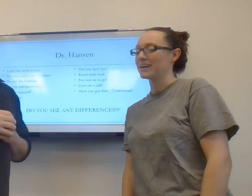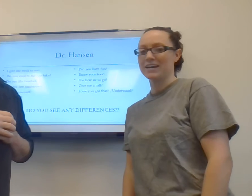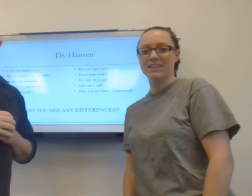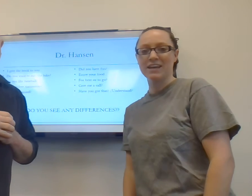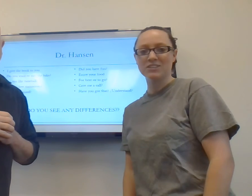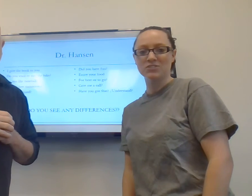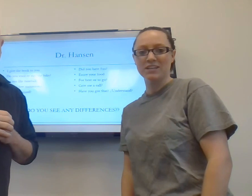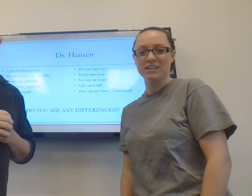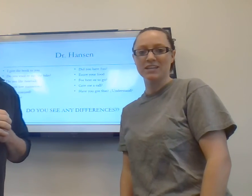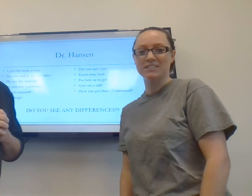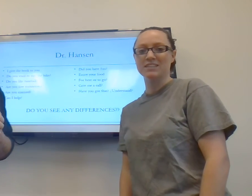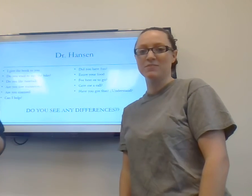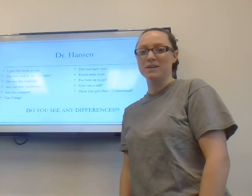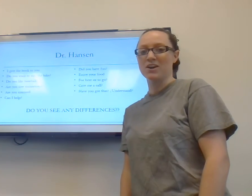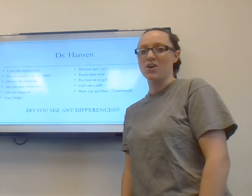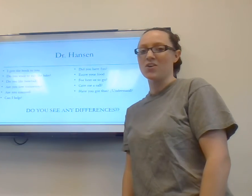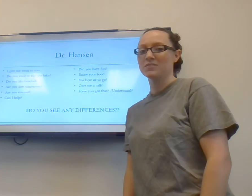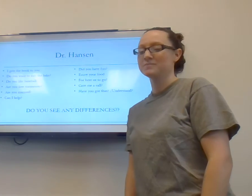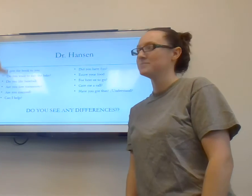okay, the next one is give me a call.